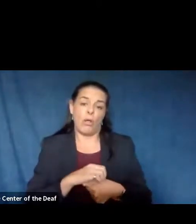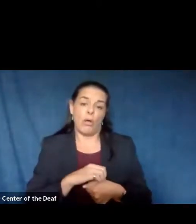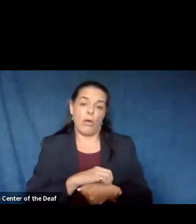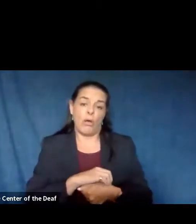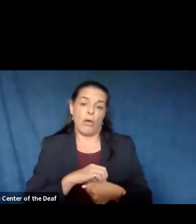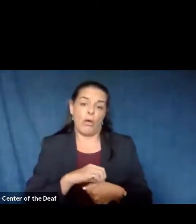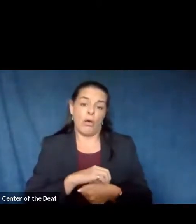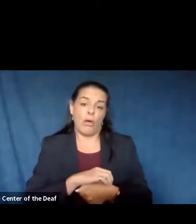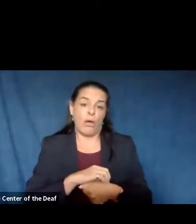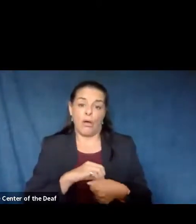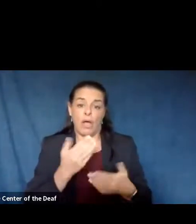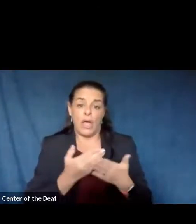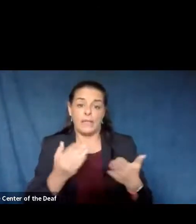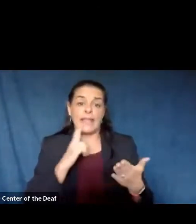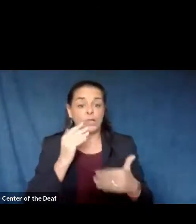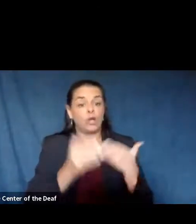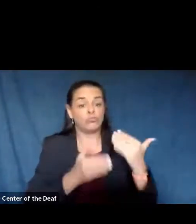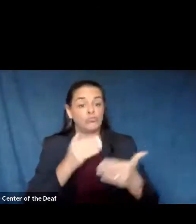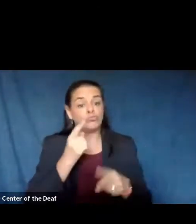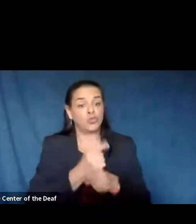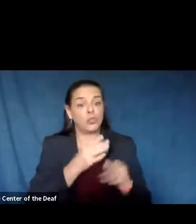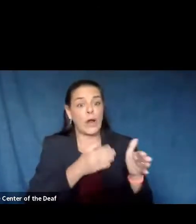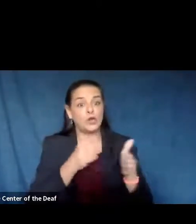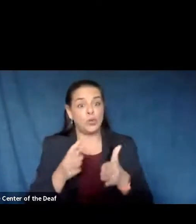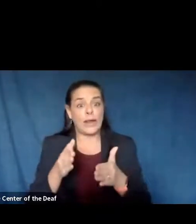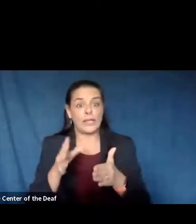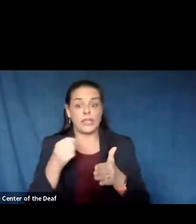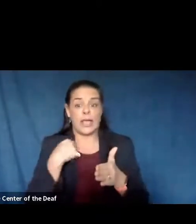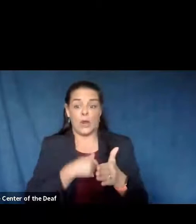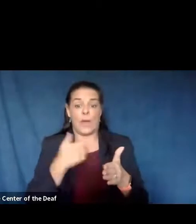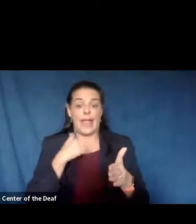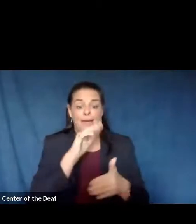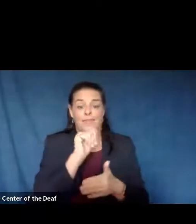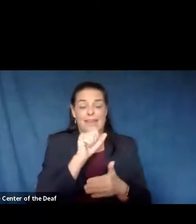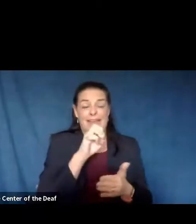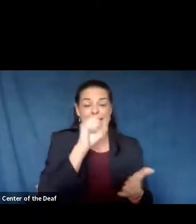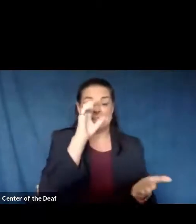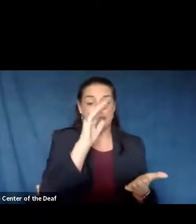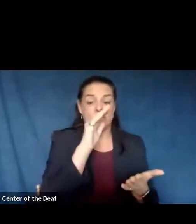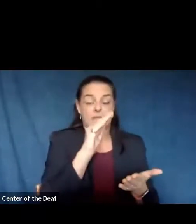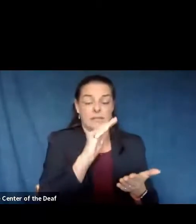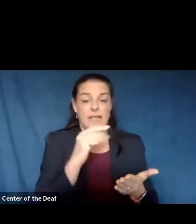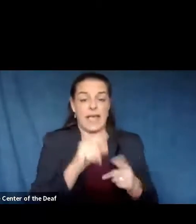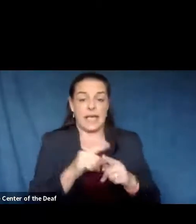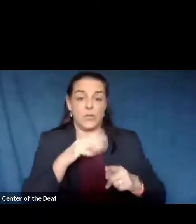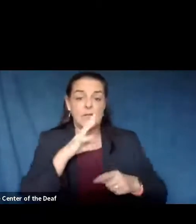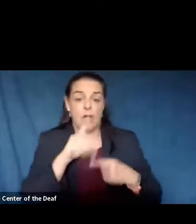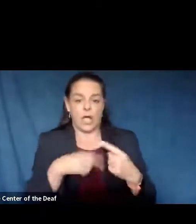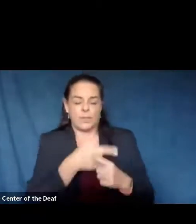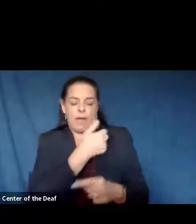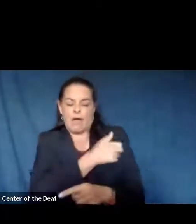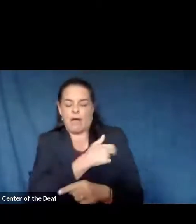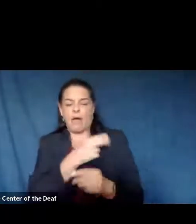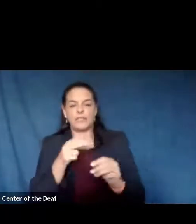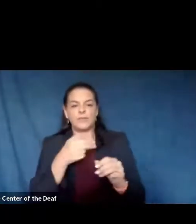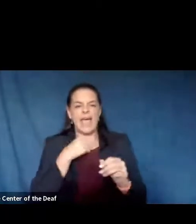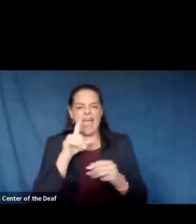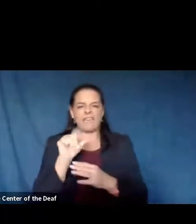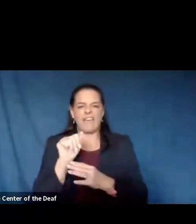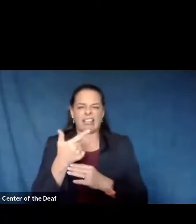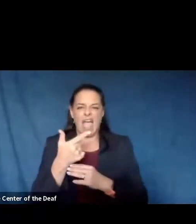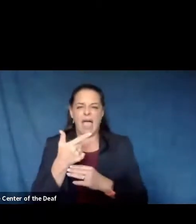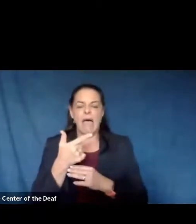could be that things are moving in the right direction and we're having decreased cases. And those are, as we've talked about before, hospitalizations, there's a lag